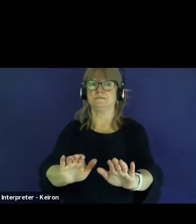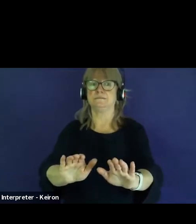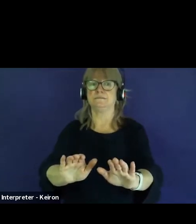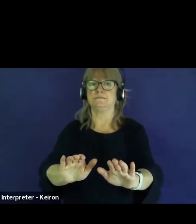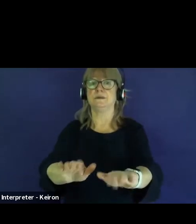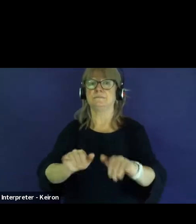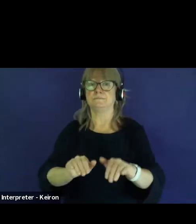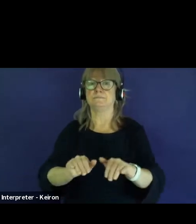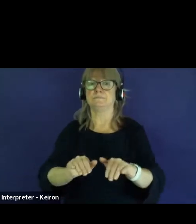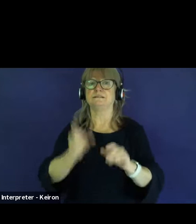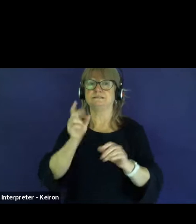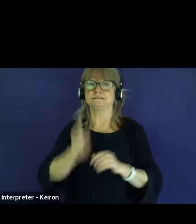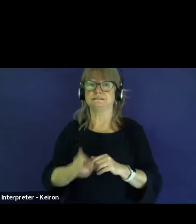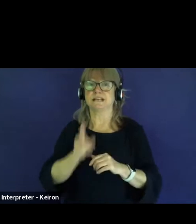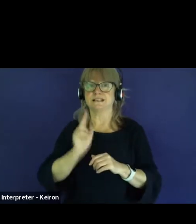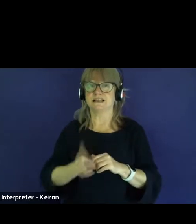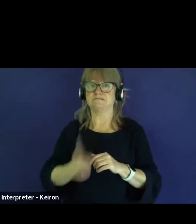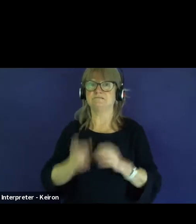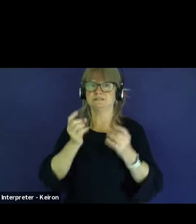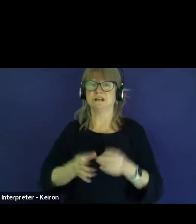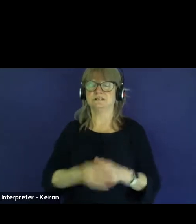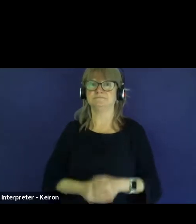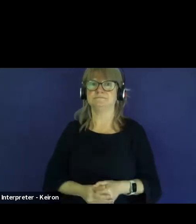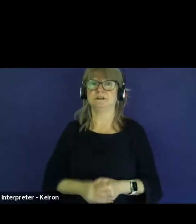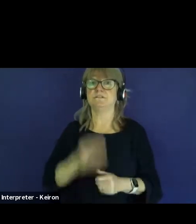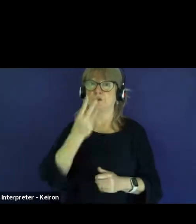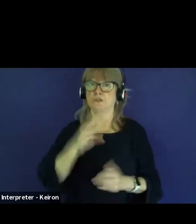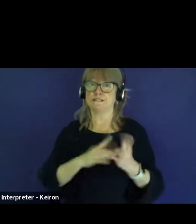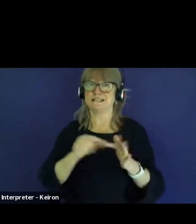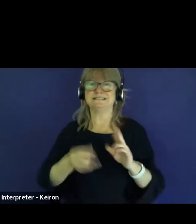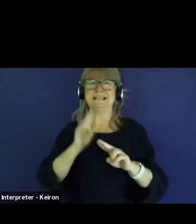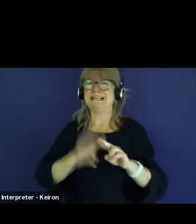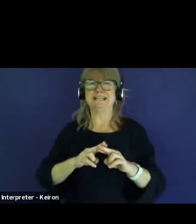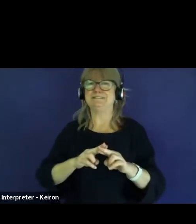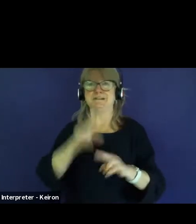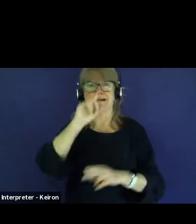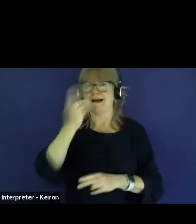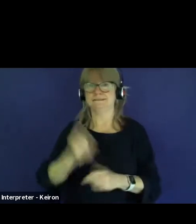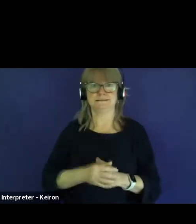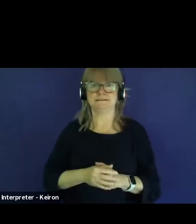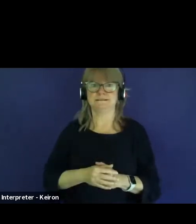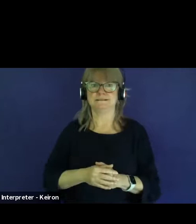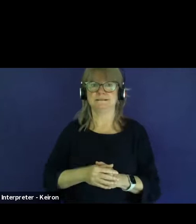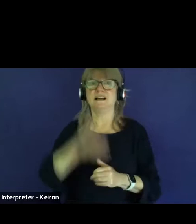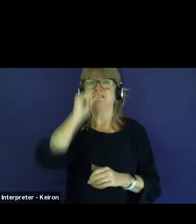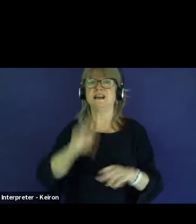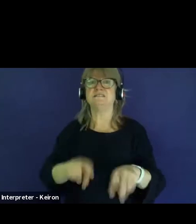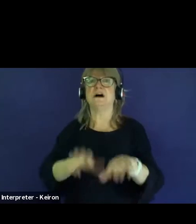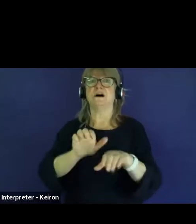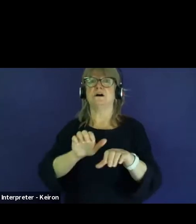position. Same thing for the whole 30 seconds. If that's too challenging, we can just hold this position